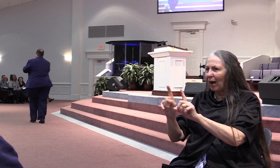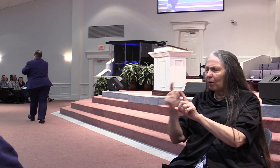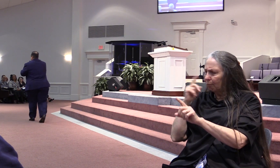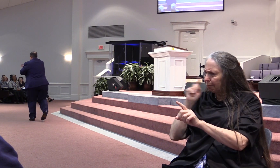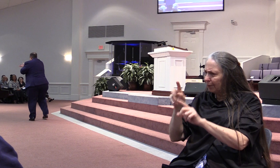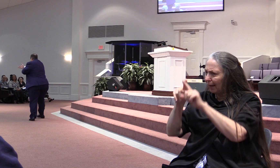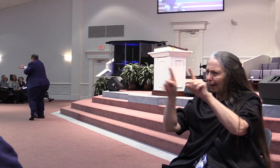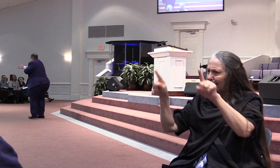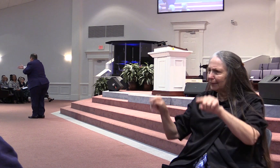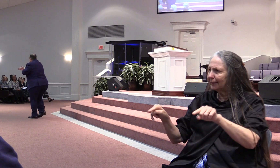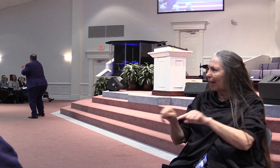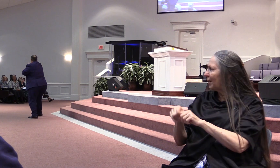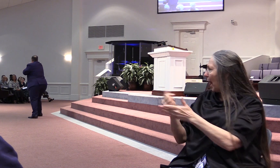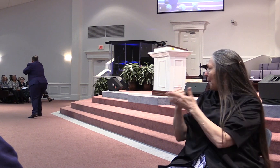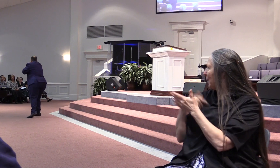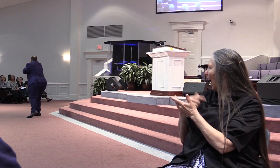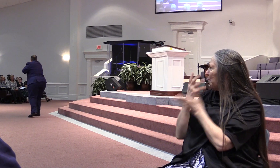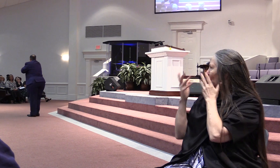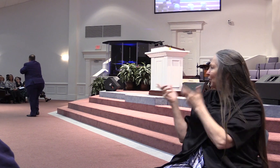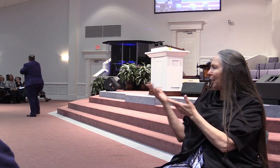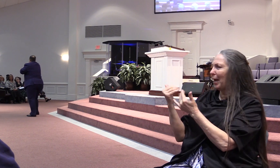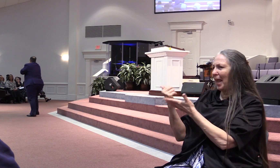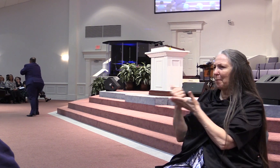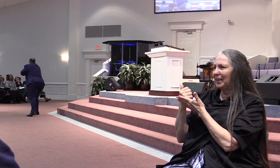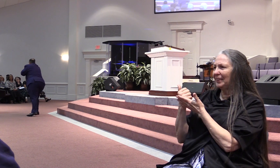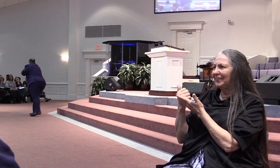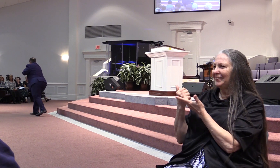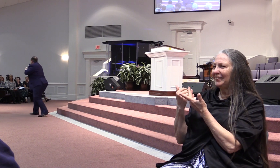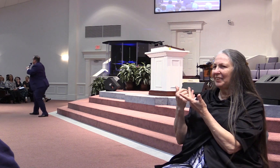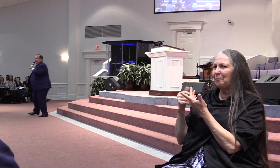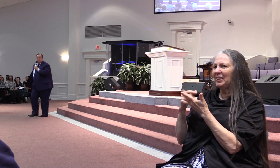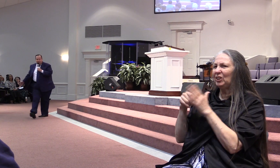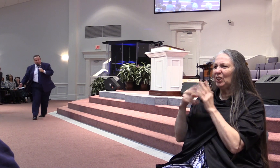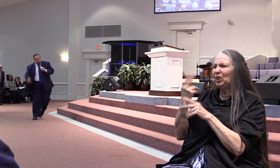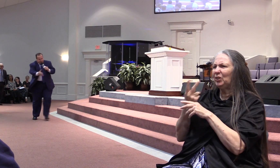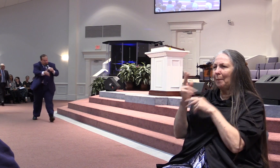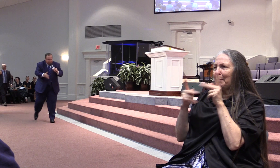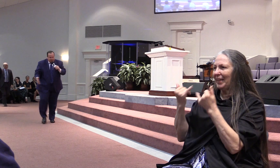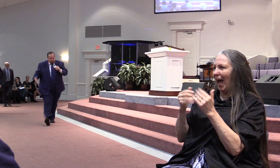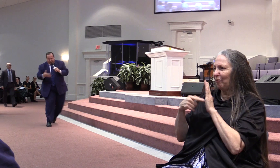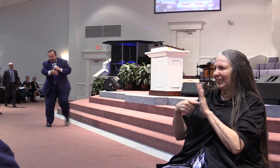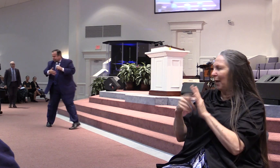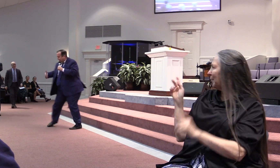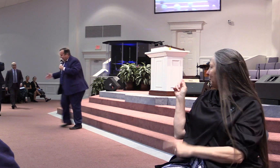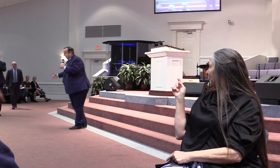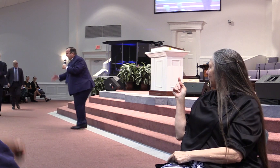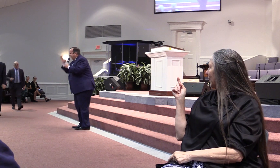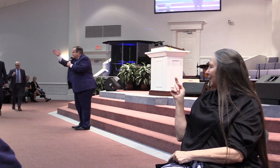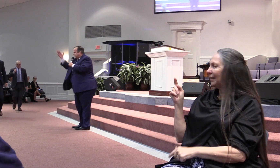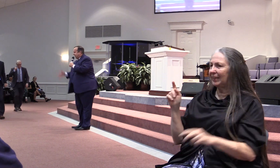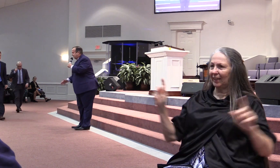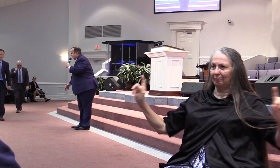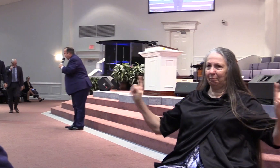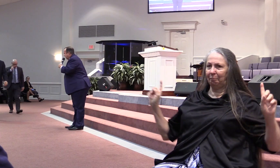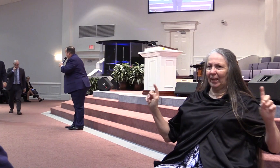guys, just somebody. Would you come help me, sir? I don't want to embarrass you. Would you come help me, Bo? I know, Brother Fulbear. Come here. Just come help me a minute. Just come up here and just stand on either side of me